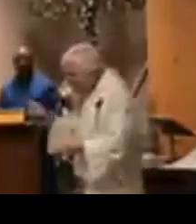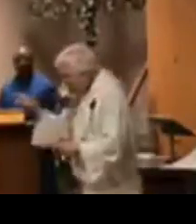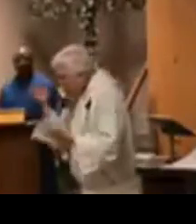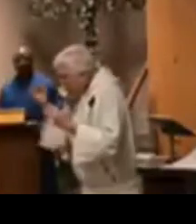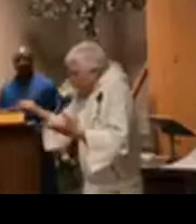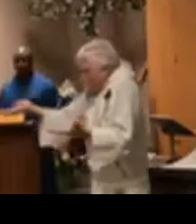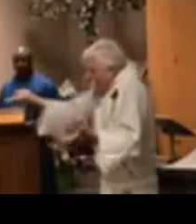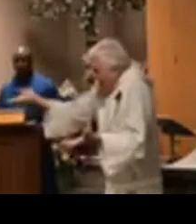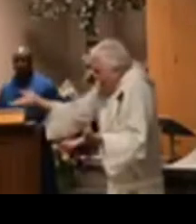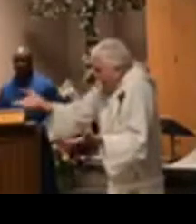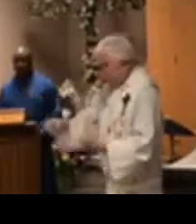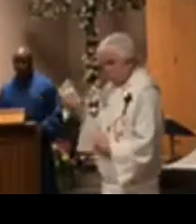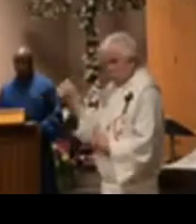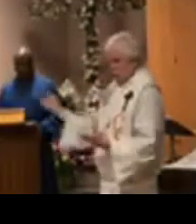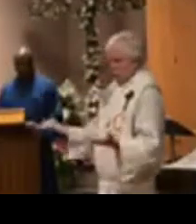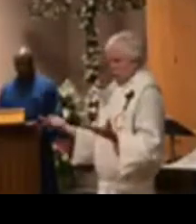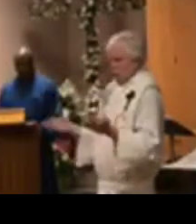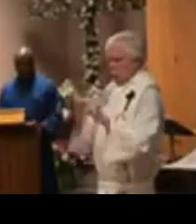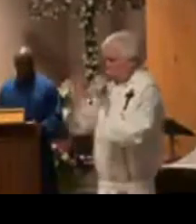dead? Why?